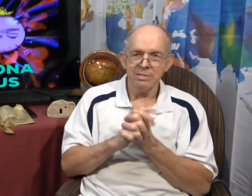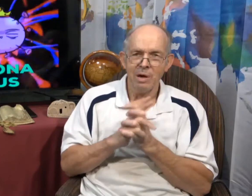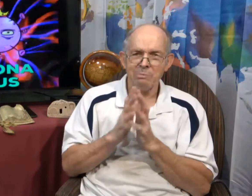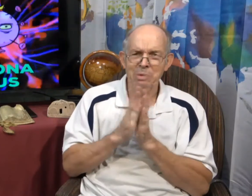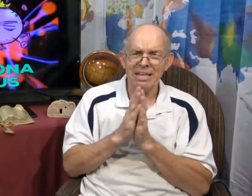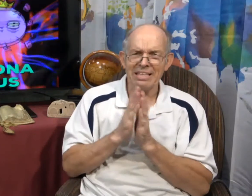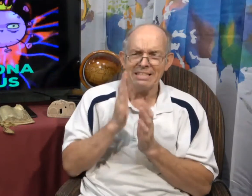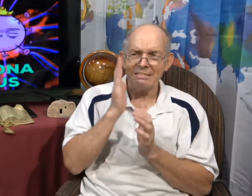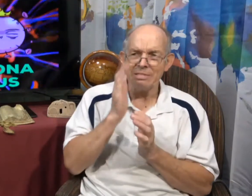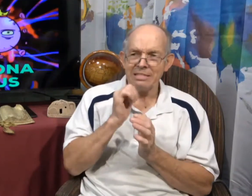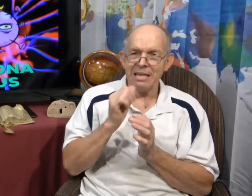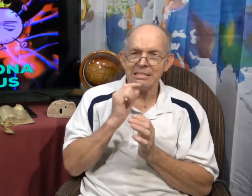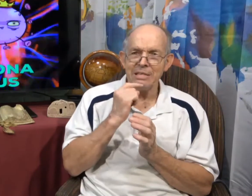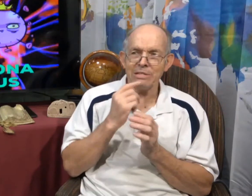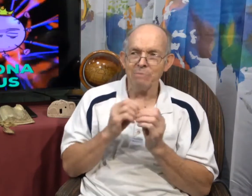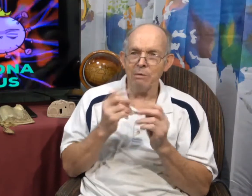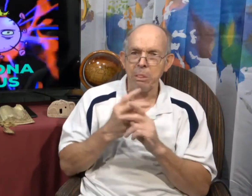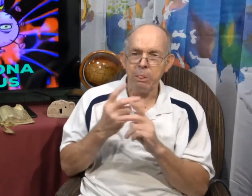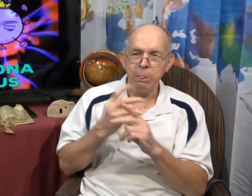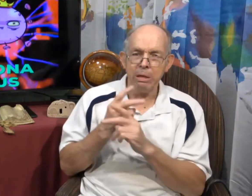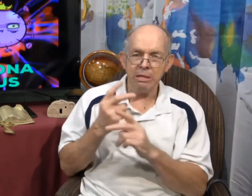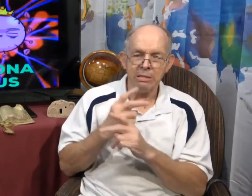Just be there if you lash your mouth.